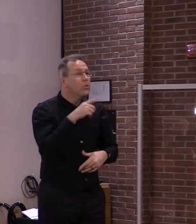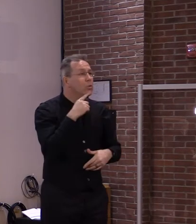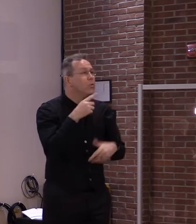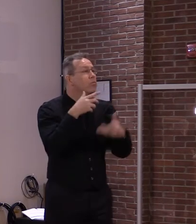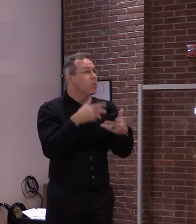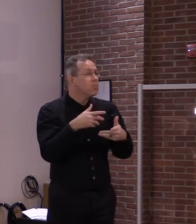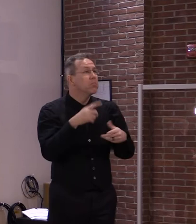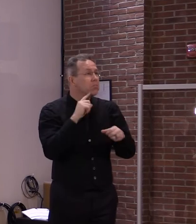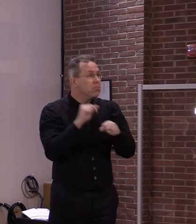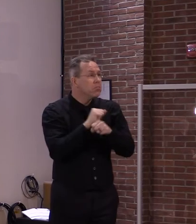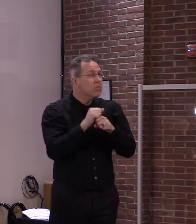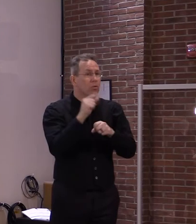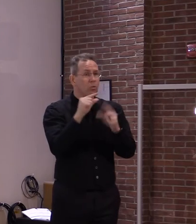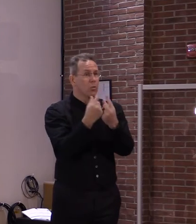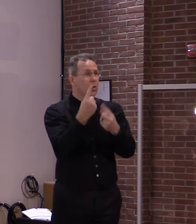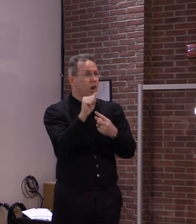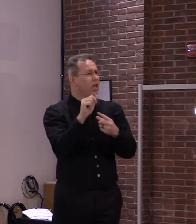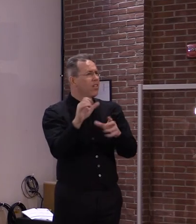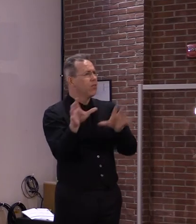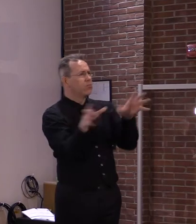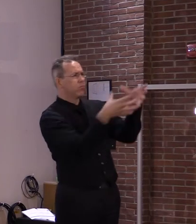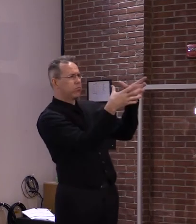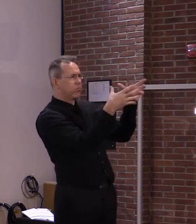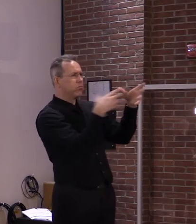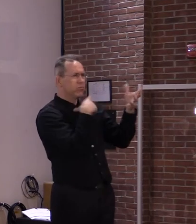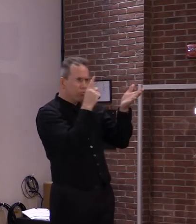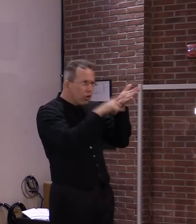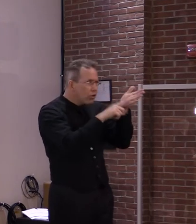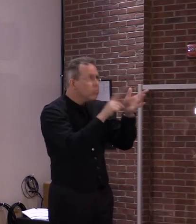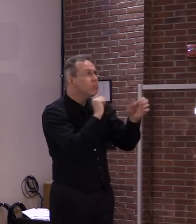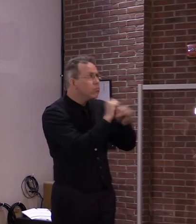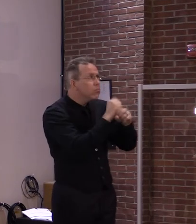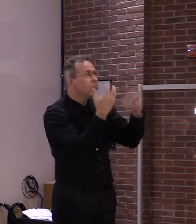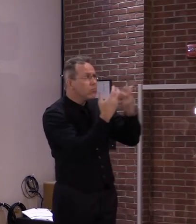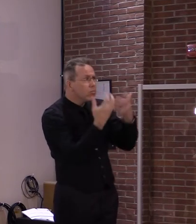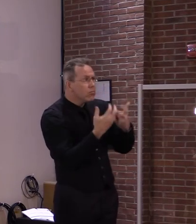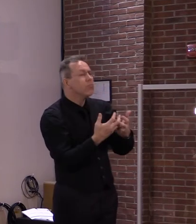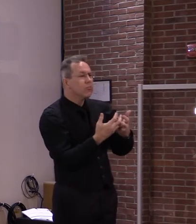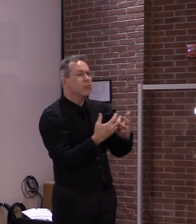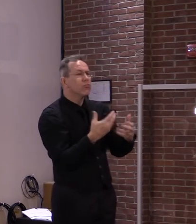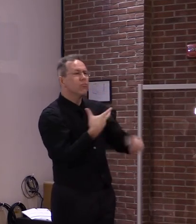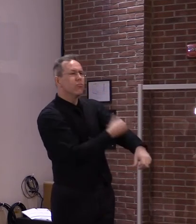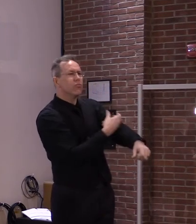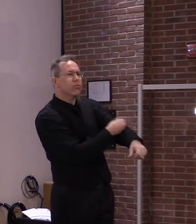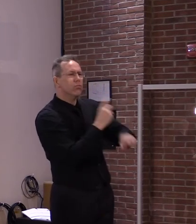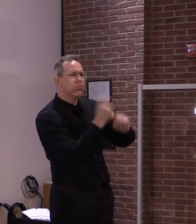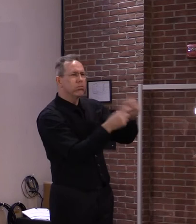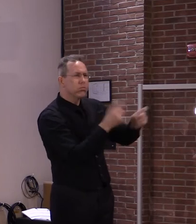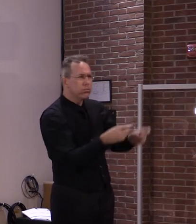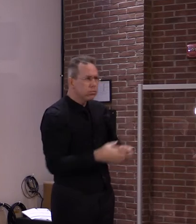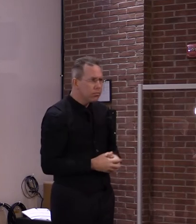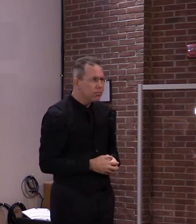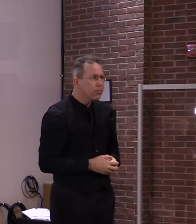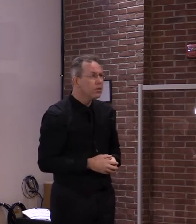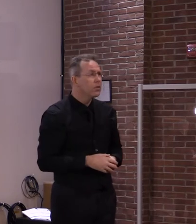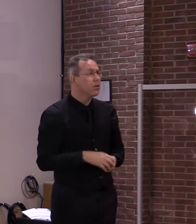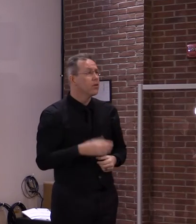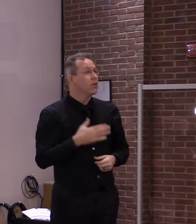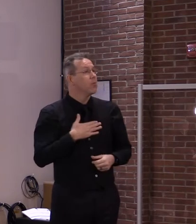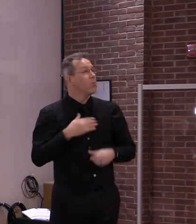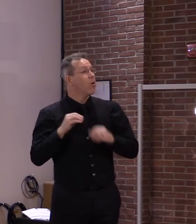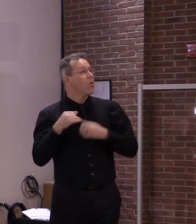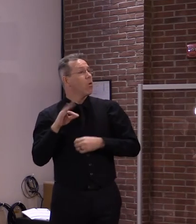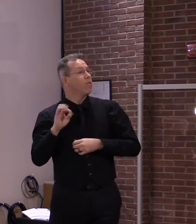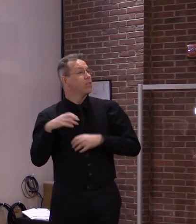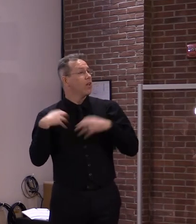that 1a i don't know i'll check peter if there's any sort of statistics that we have on this but i can